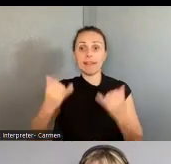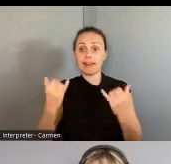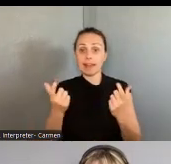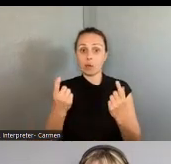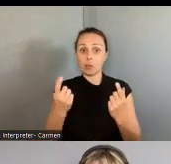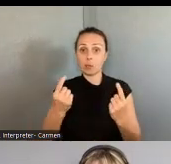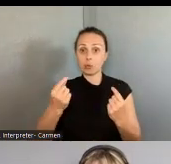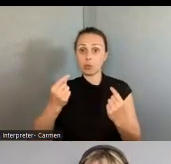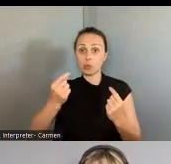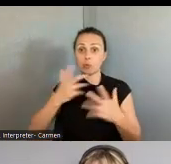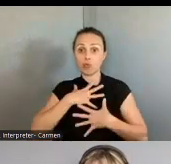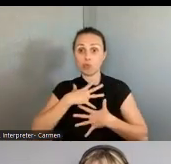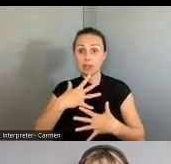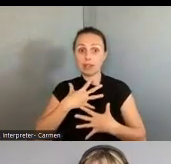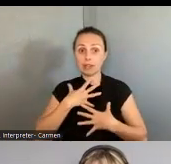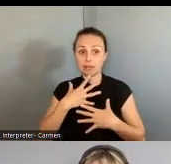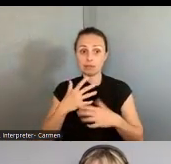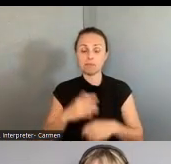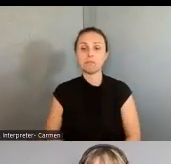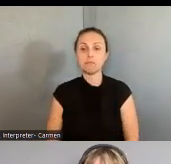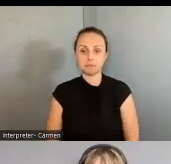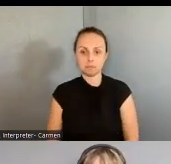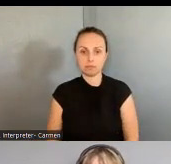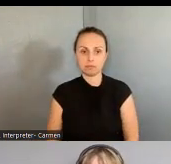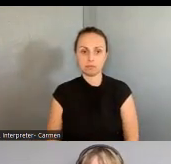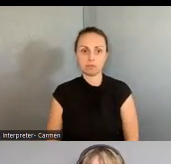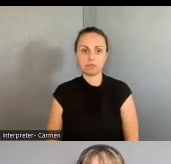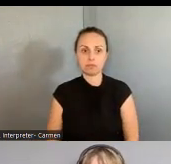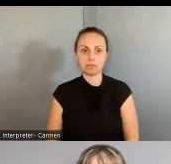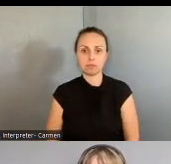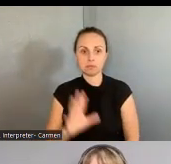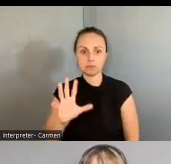one big deep breath. On va faire un grand respire.